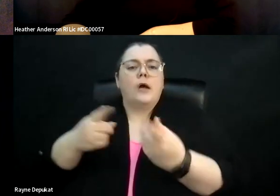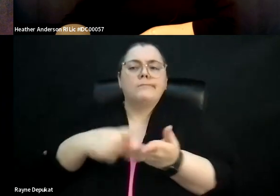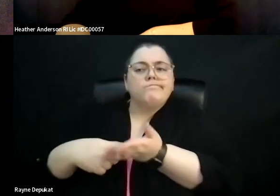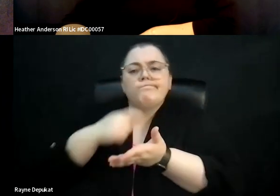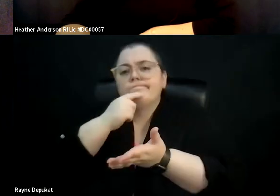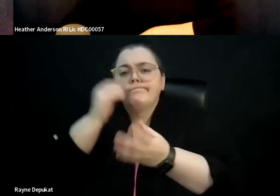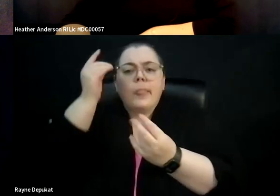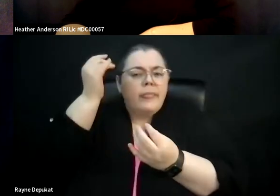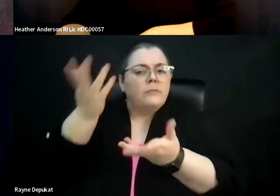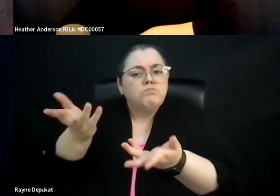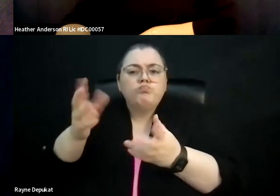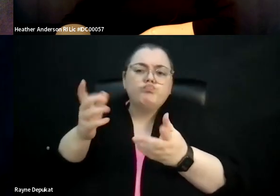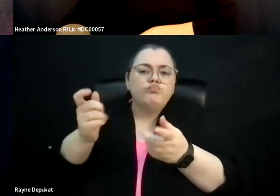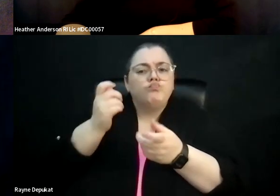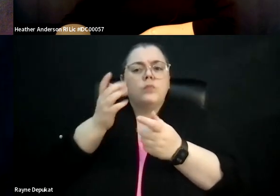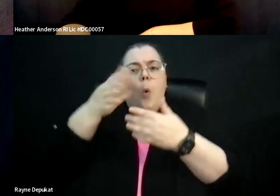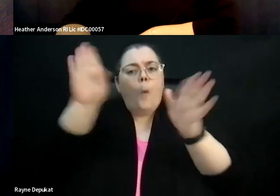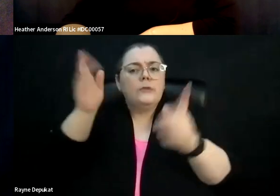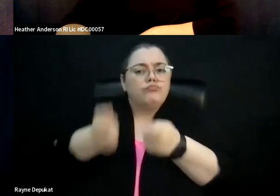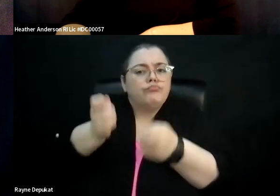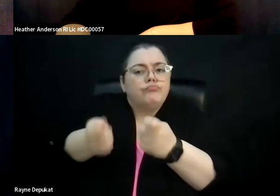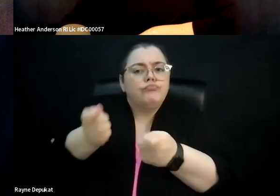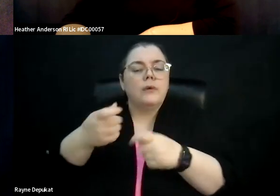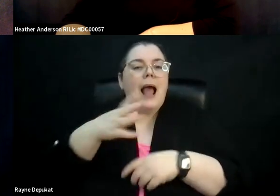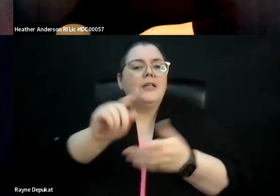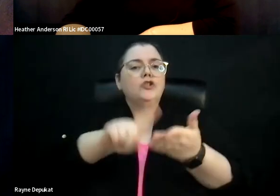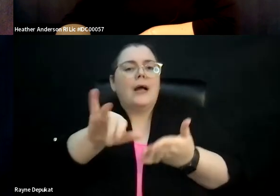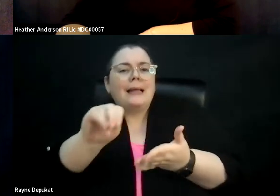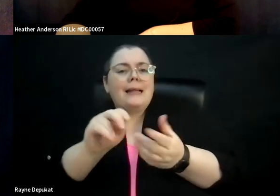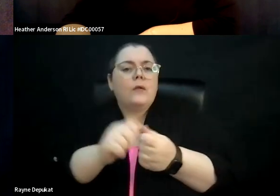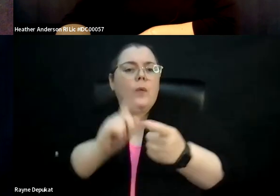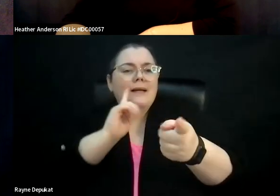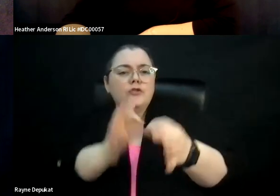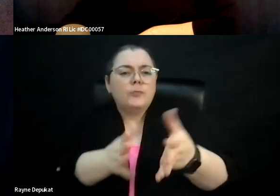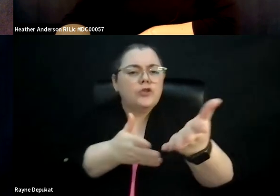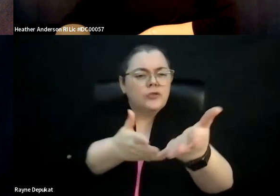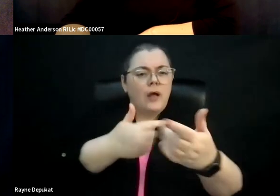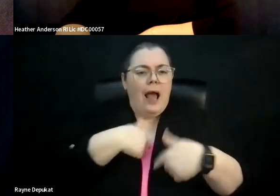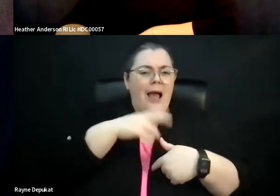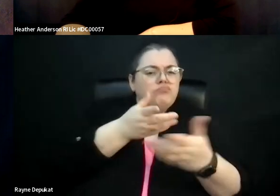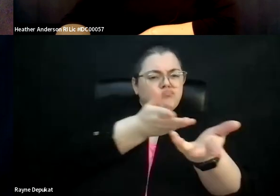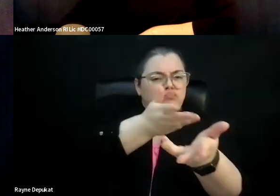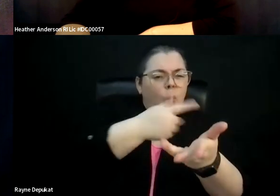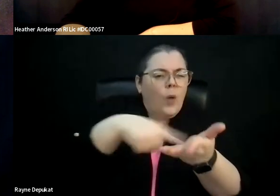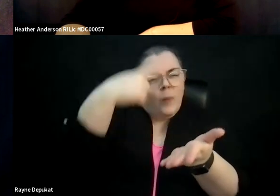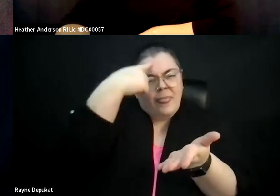committee. The committee thus far, we've been discussing the interpreting supports and we're open-minded to adjusting those, checking in with the deaf interpreter, you